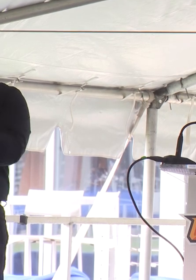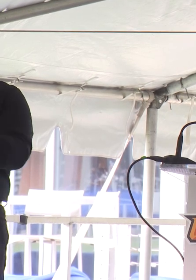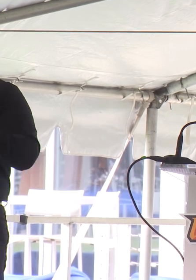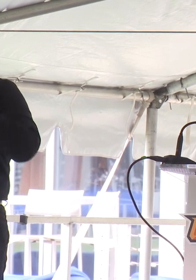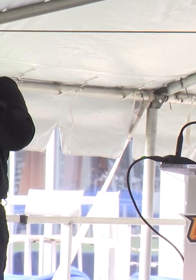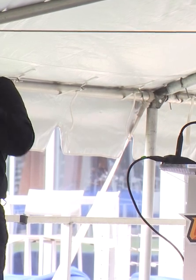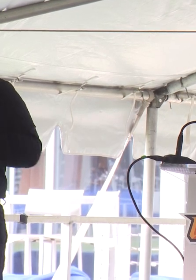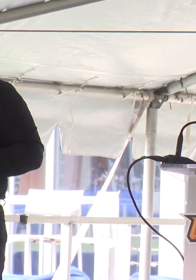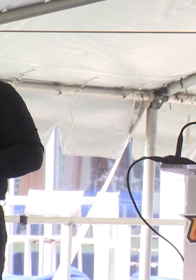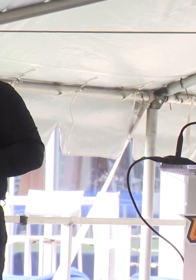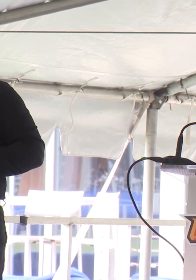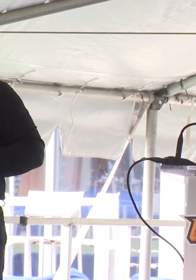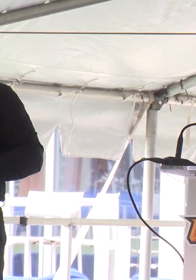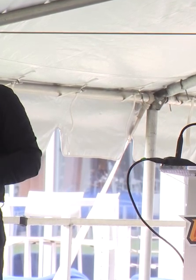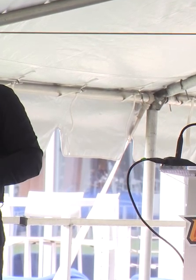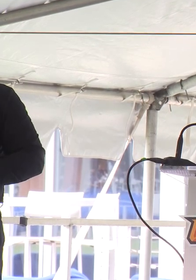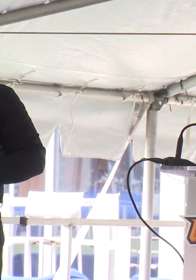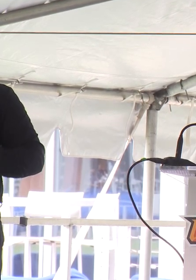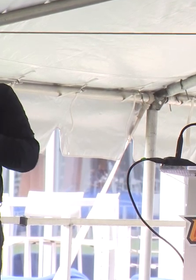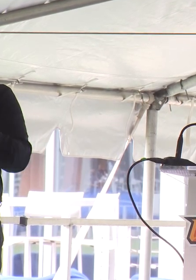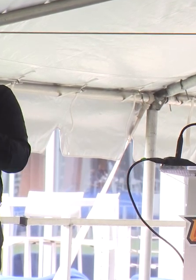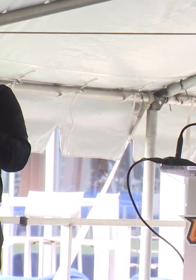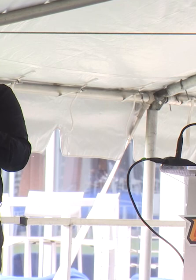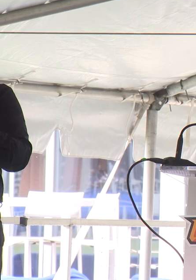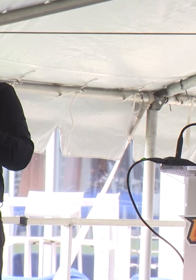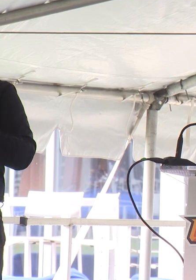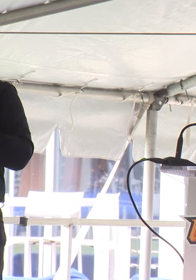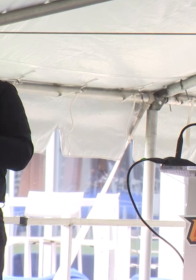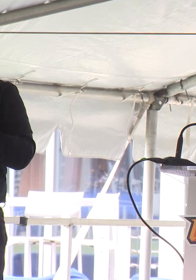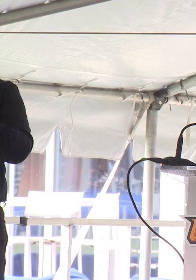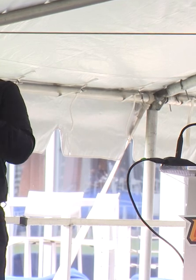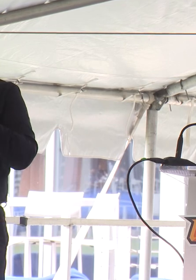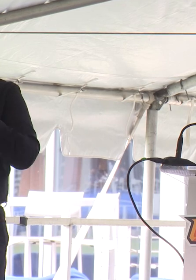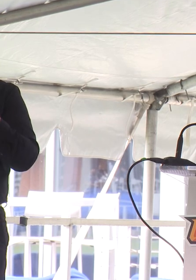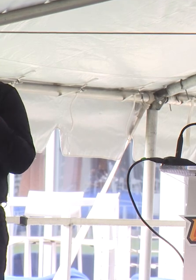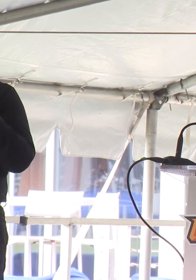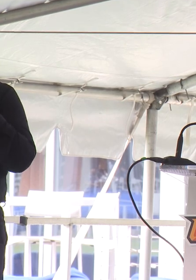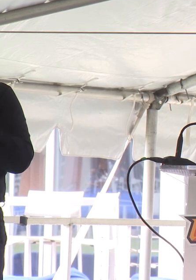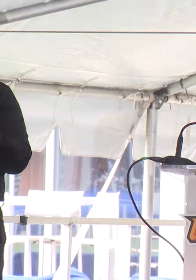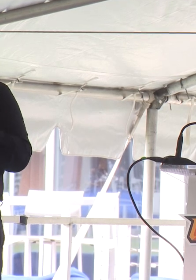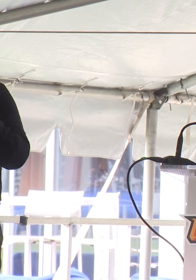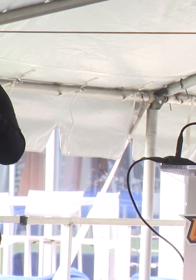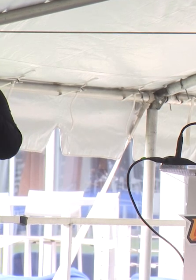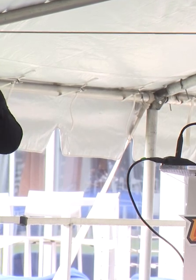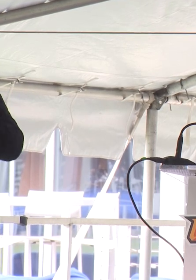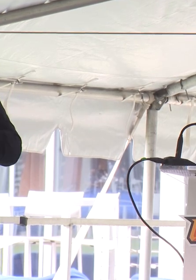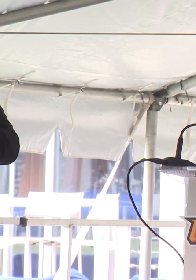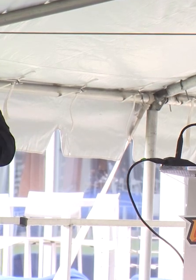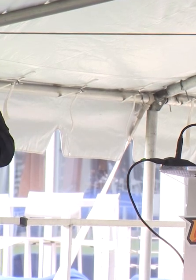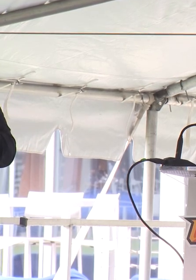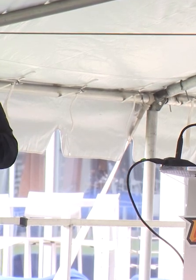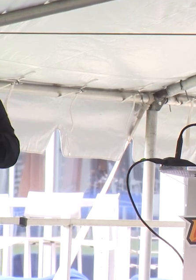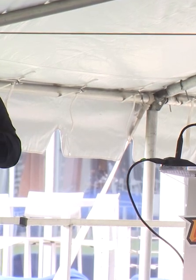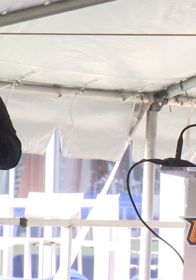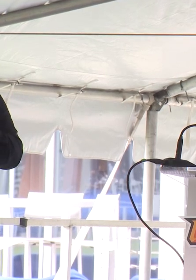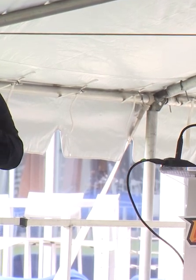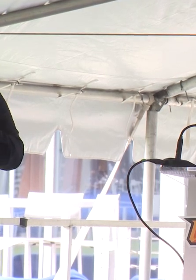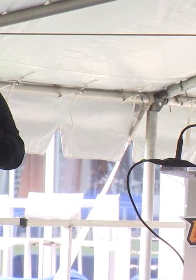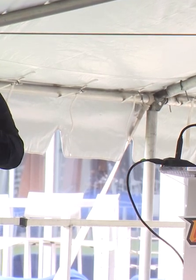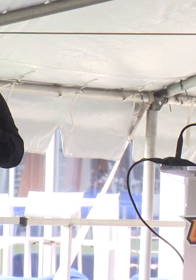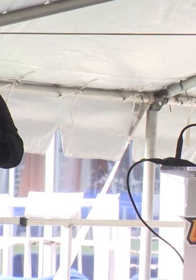creating a legacy. Now it is my privilege to introduce my friend and colleague, Natasha Del